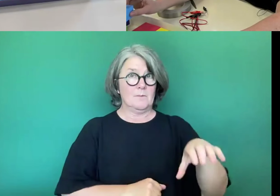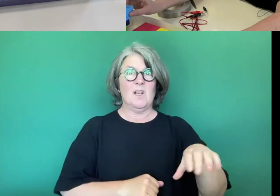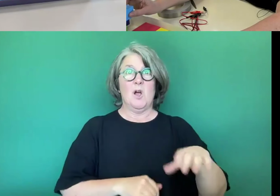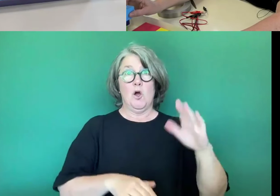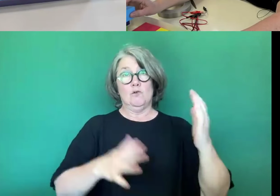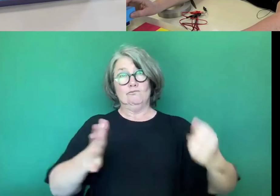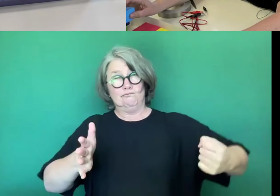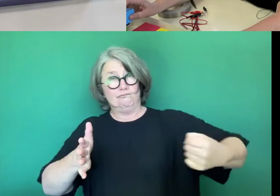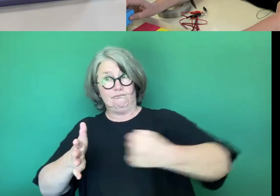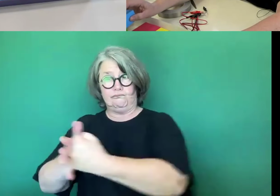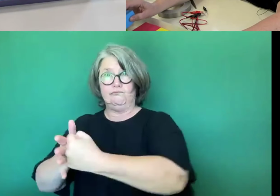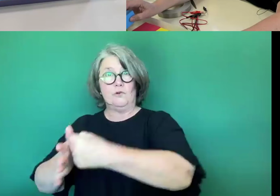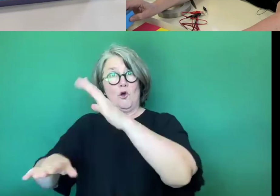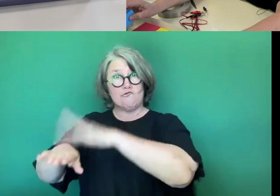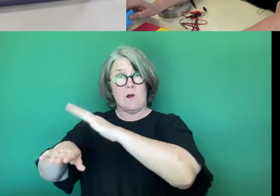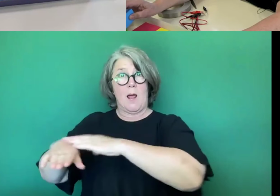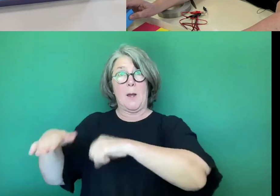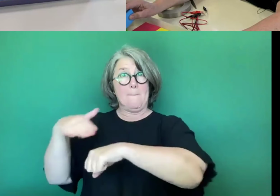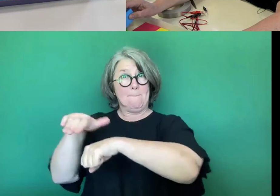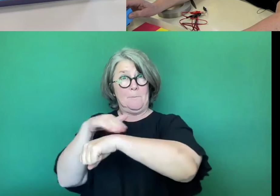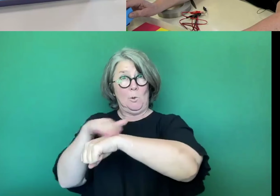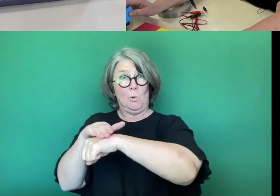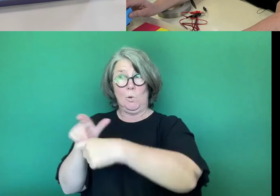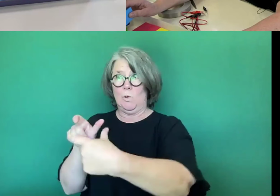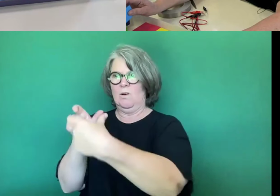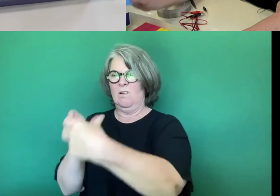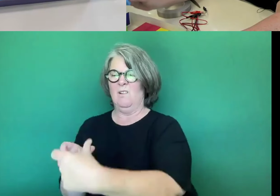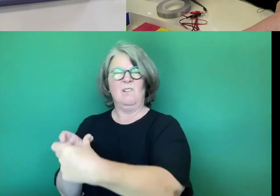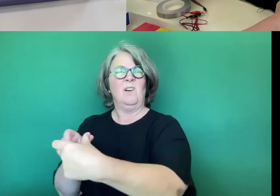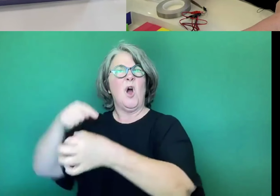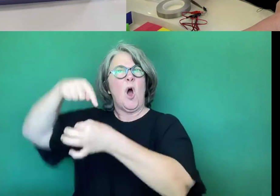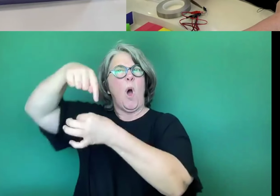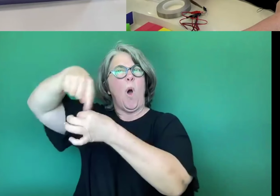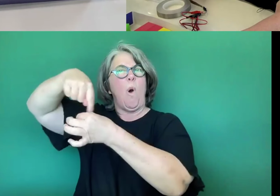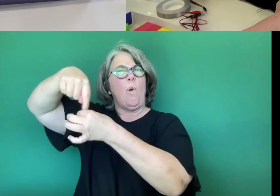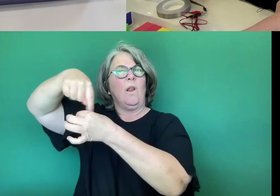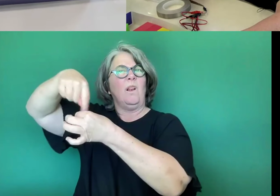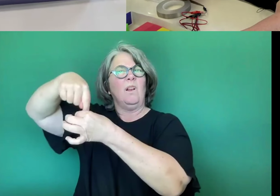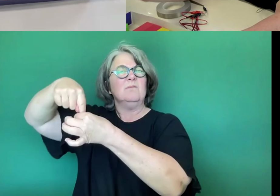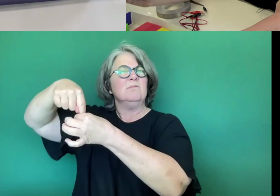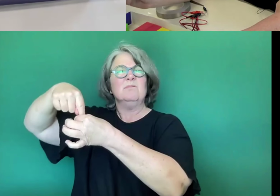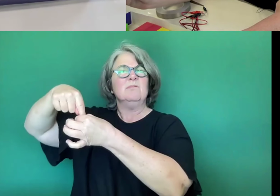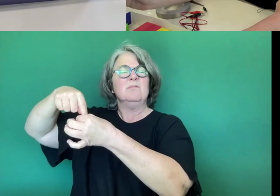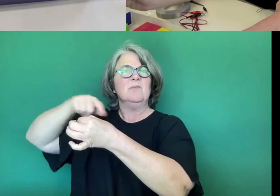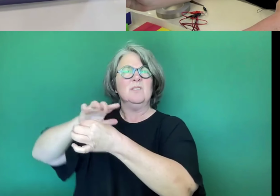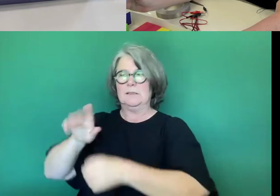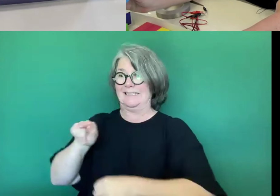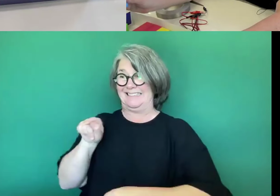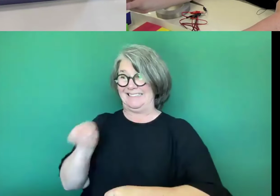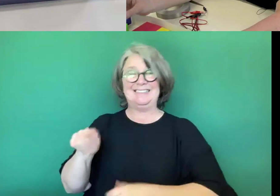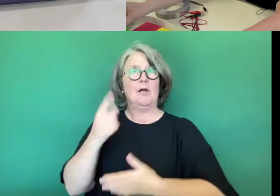blue block and it has a hole in it. Don't use that for anything other than the